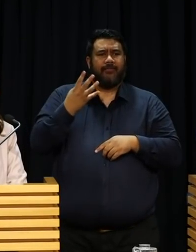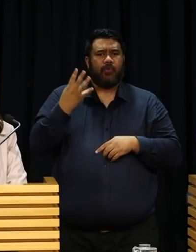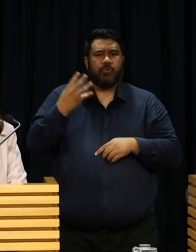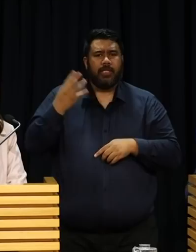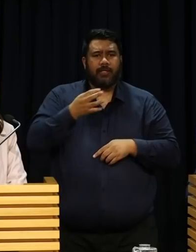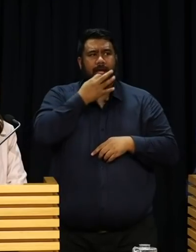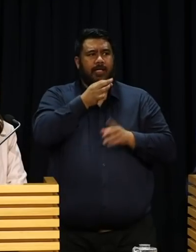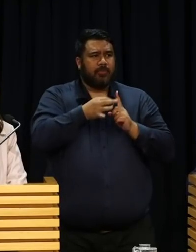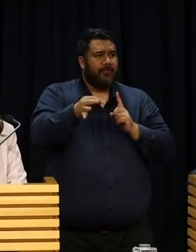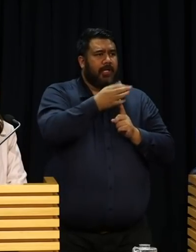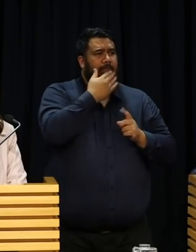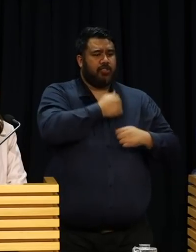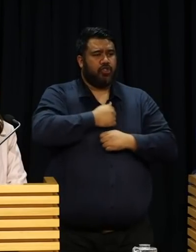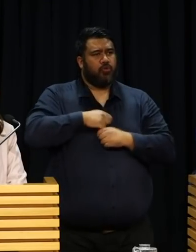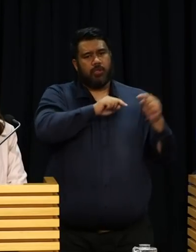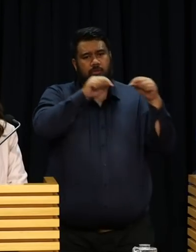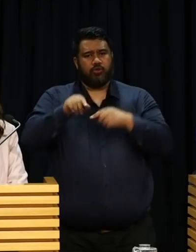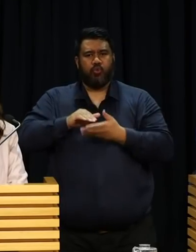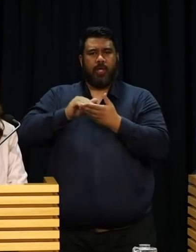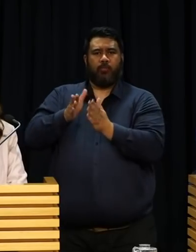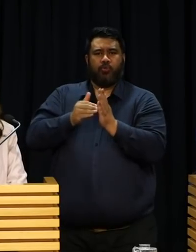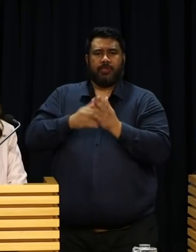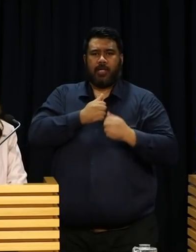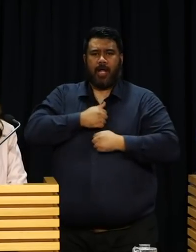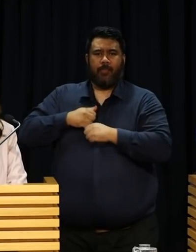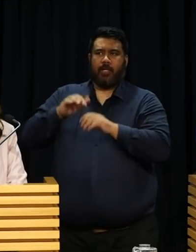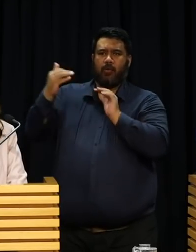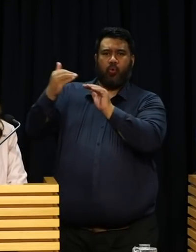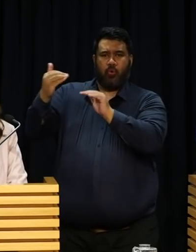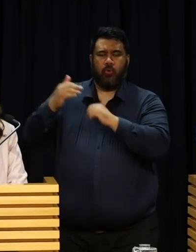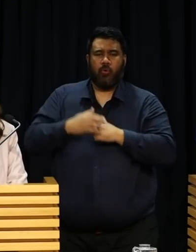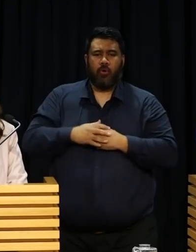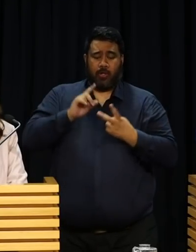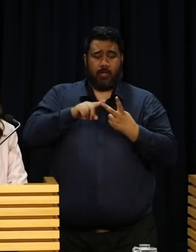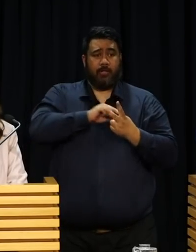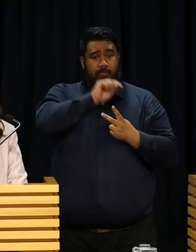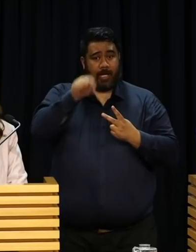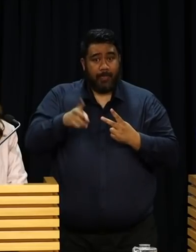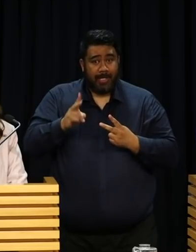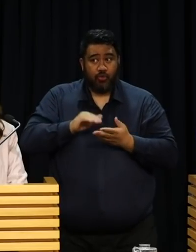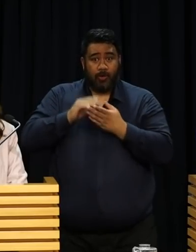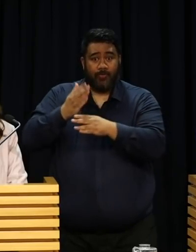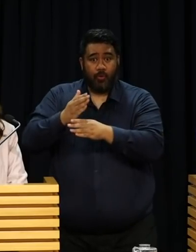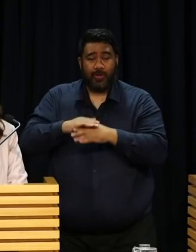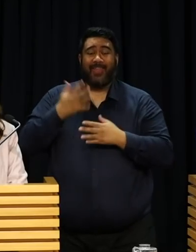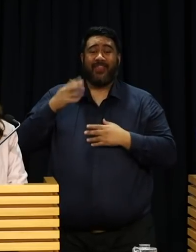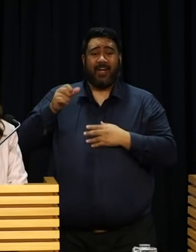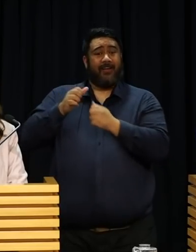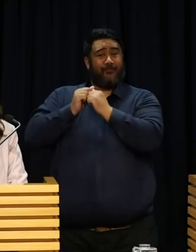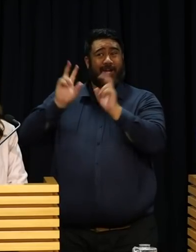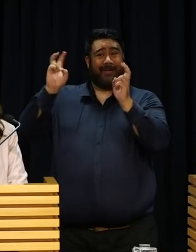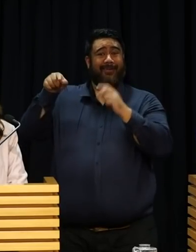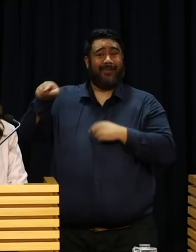in 1914. So we were coming to aid a country when they needed us. And then when that friend or